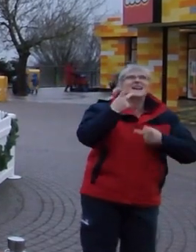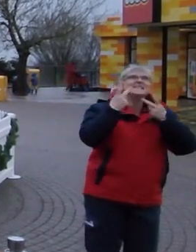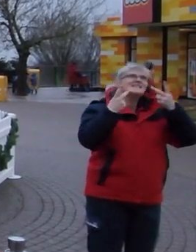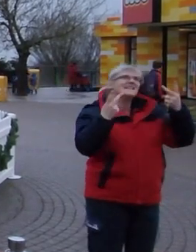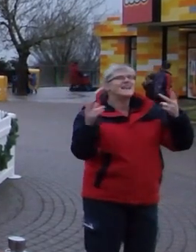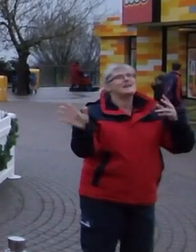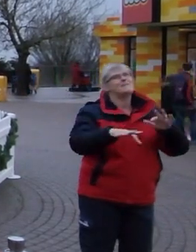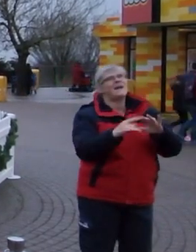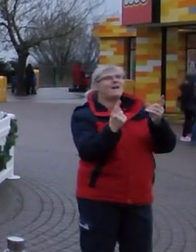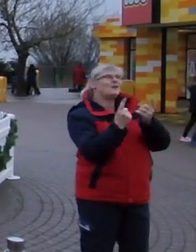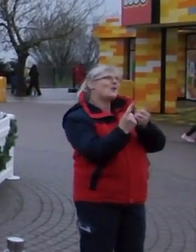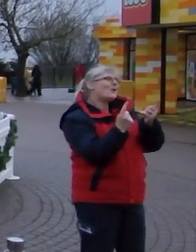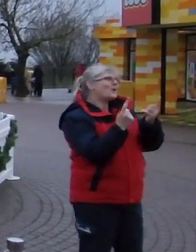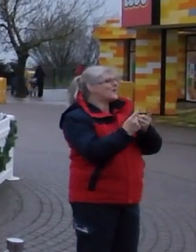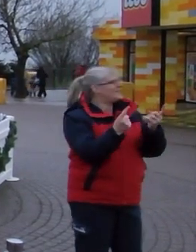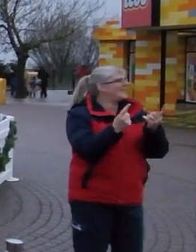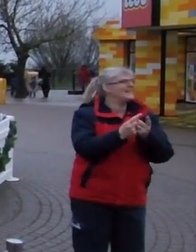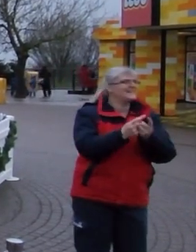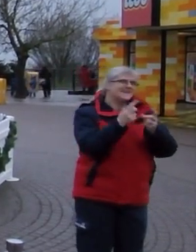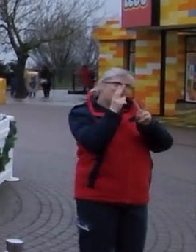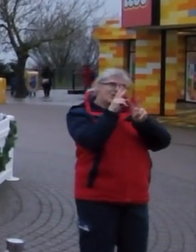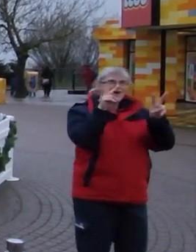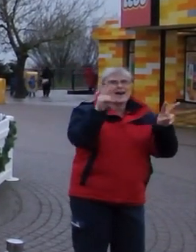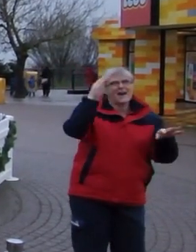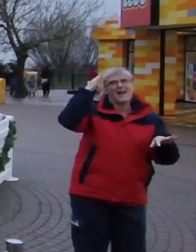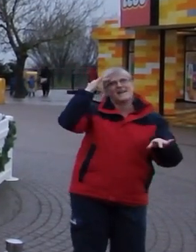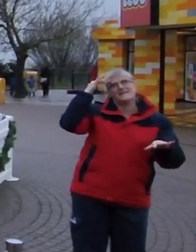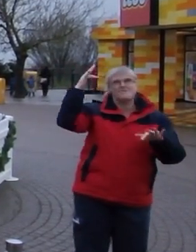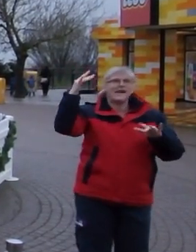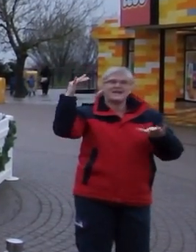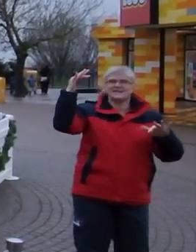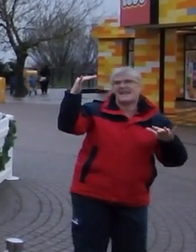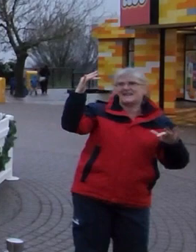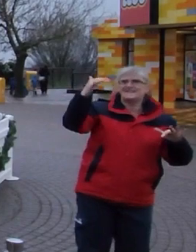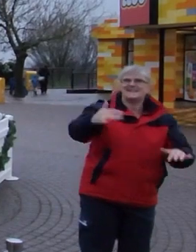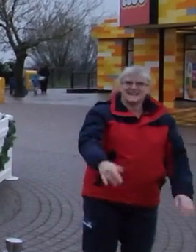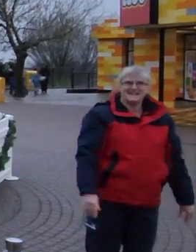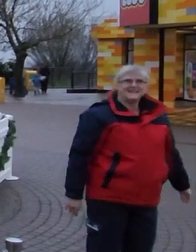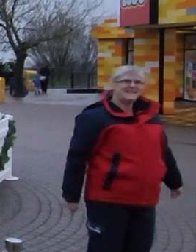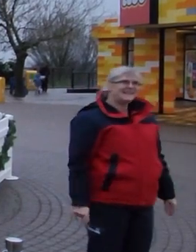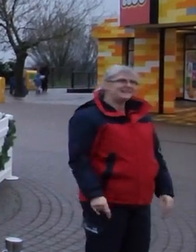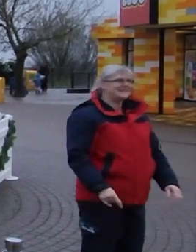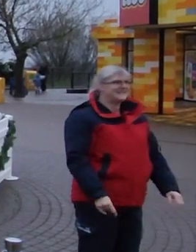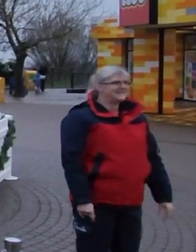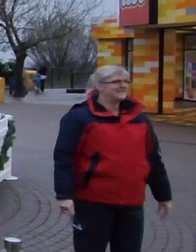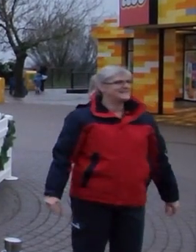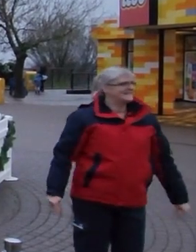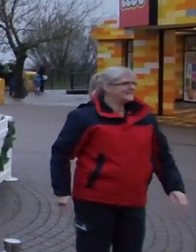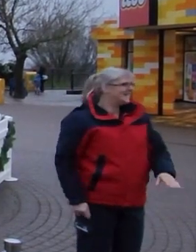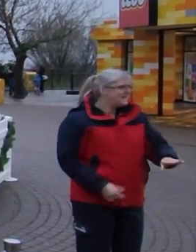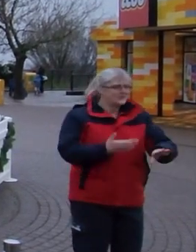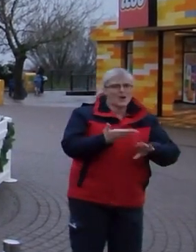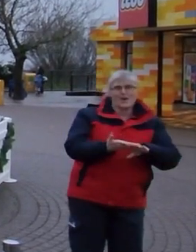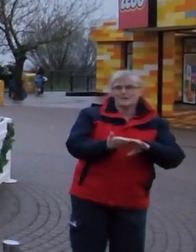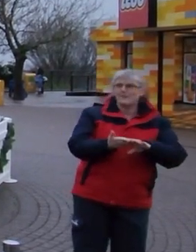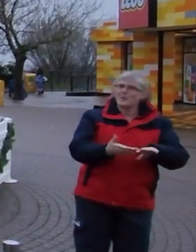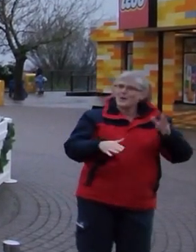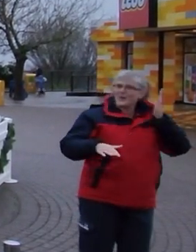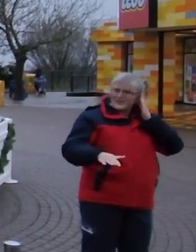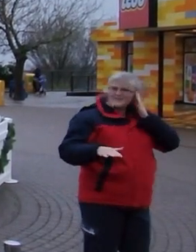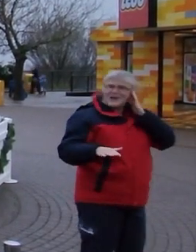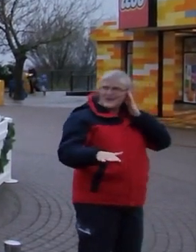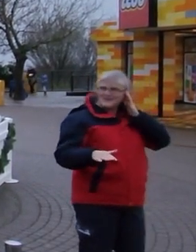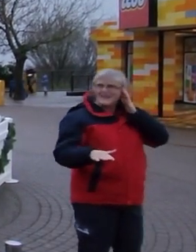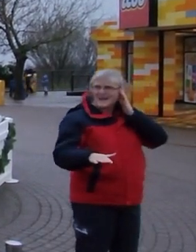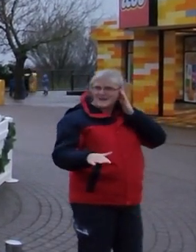I'd like to sing about all the things Your eyes and mine can't see So hop